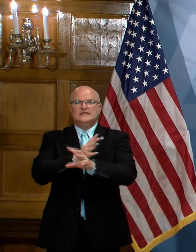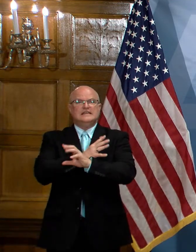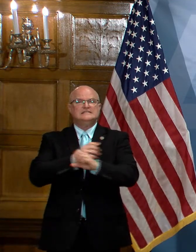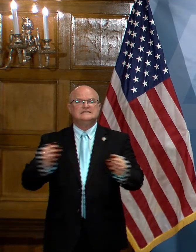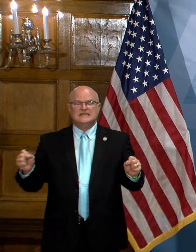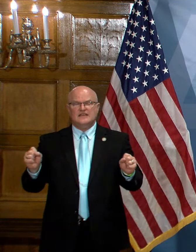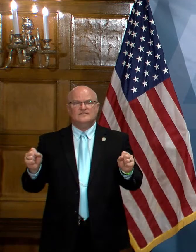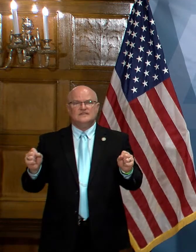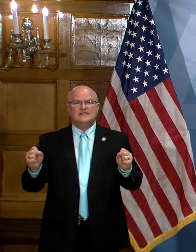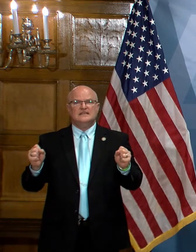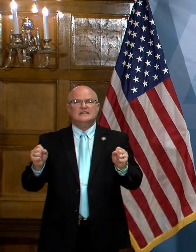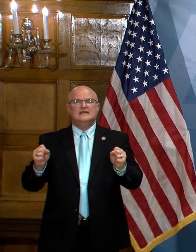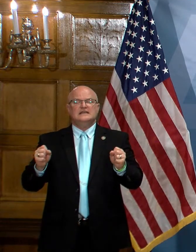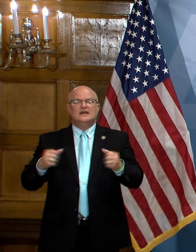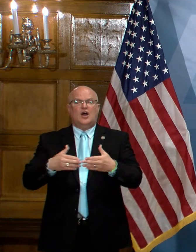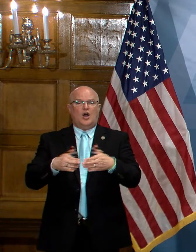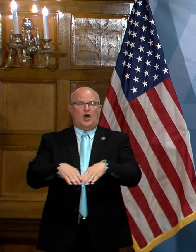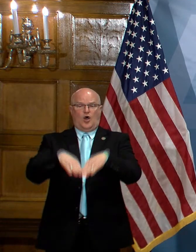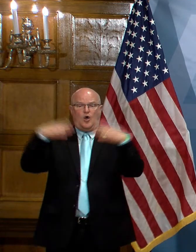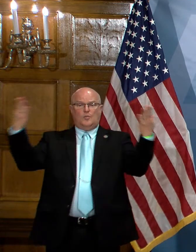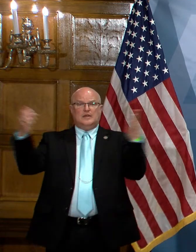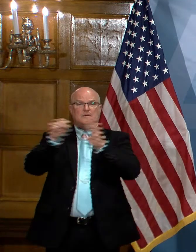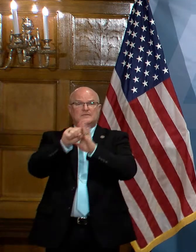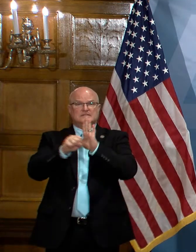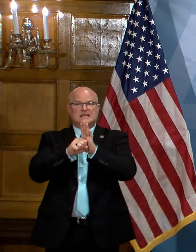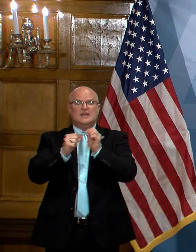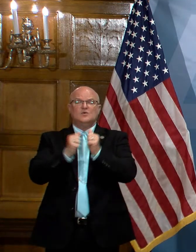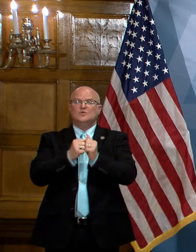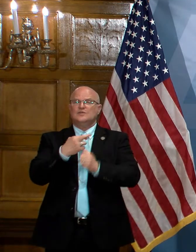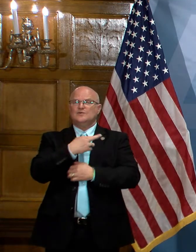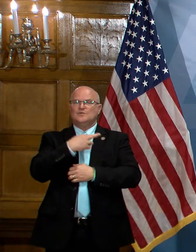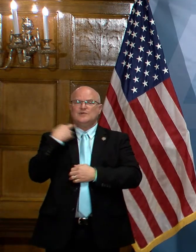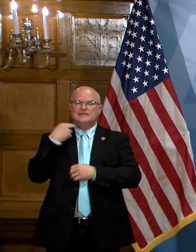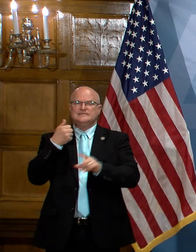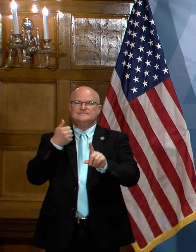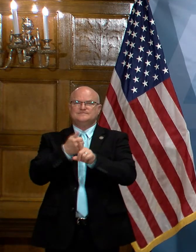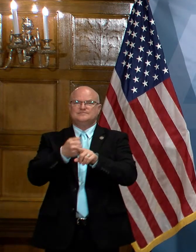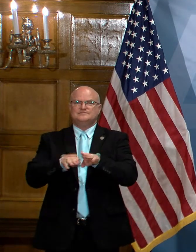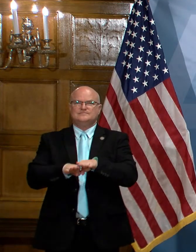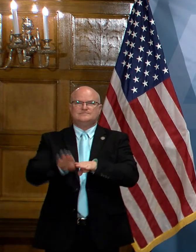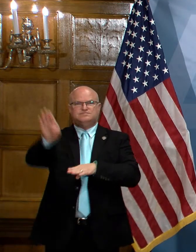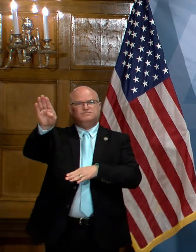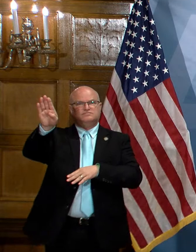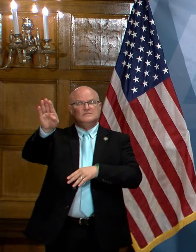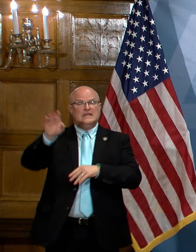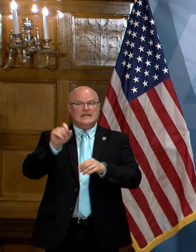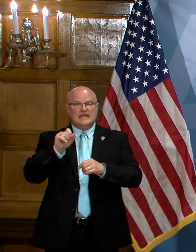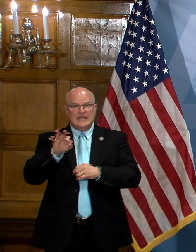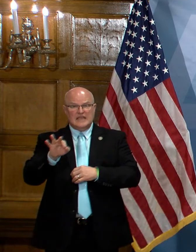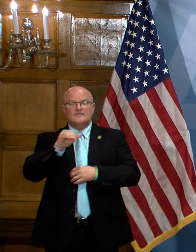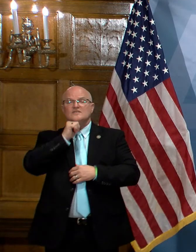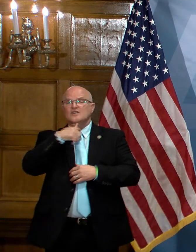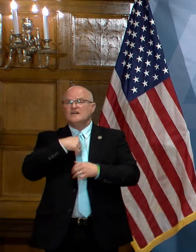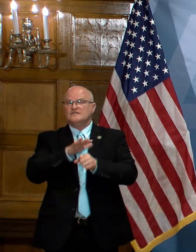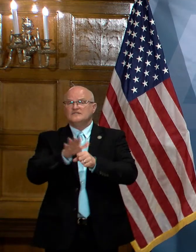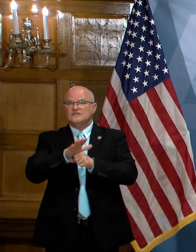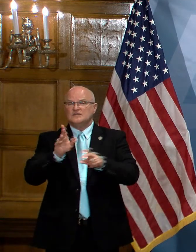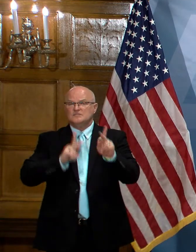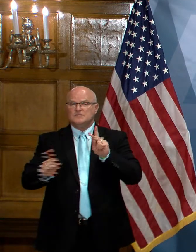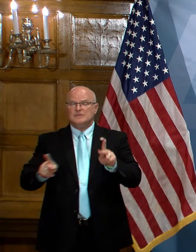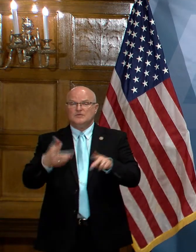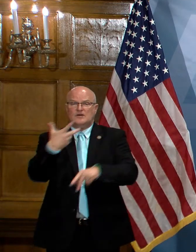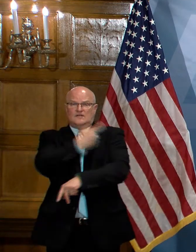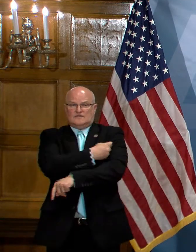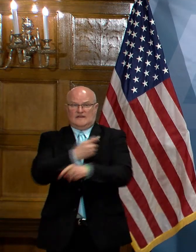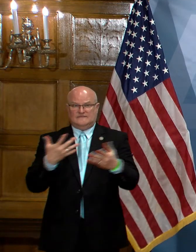safely economically open up the state without risk of re-triggering this outbreak if we do not have a sufficient number of